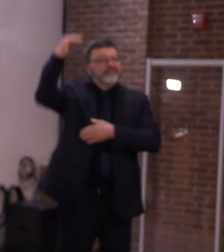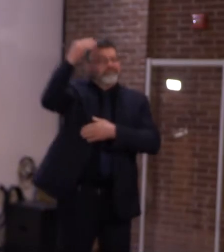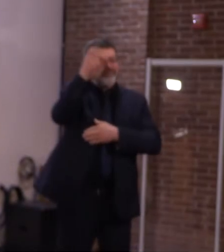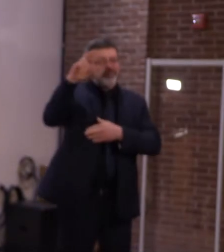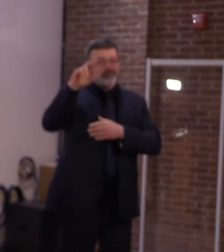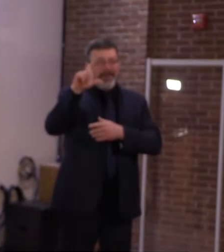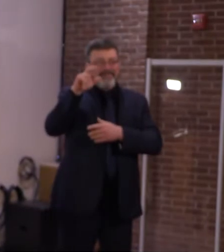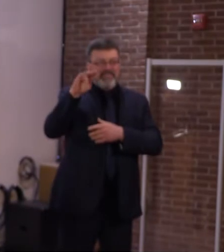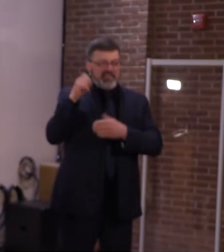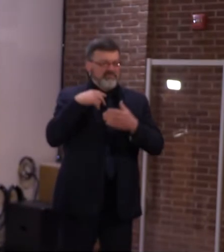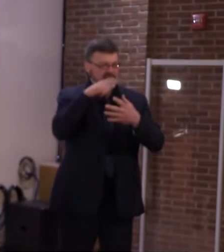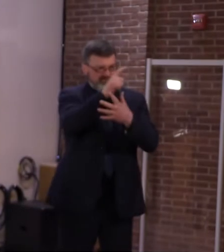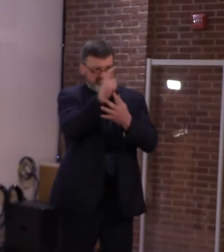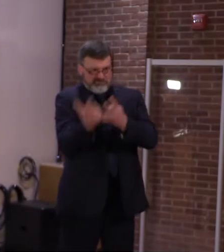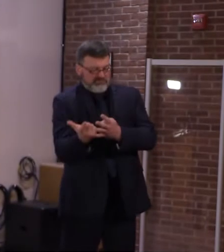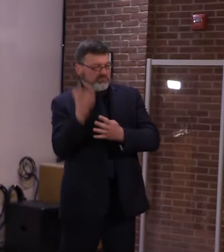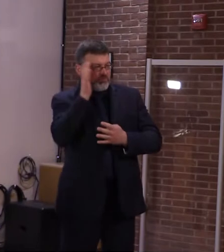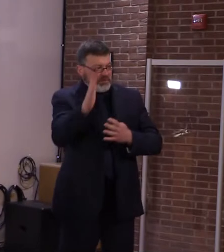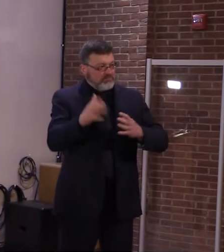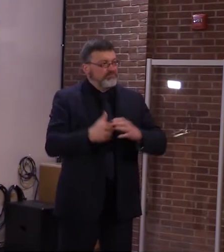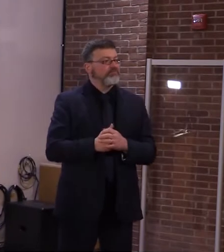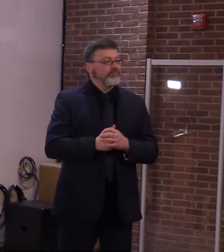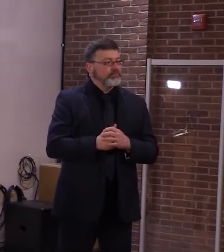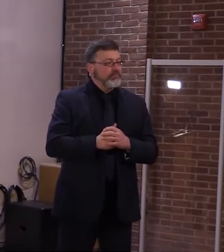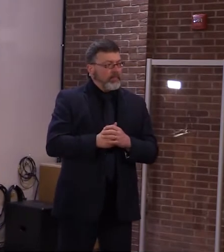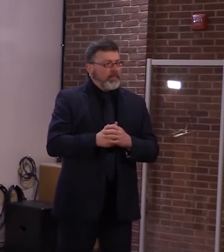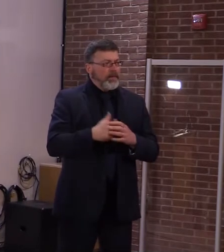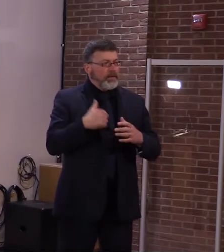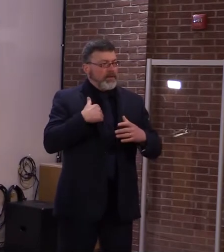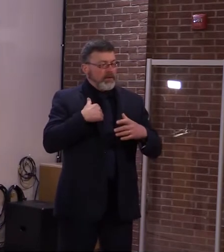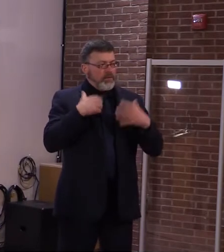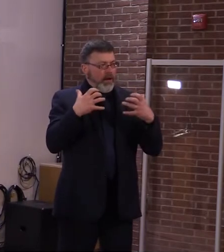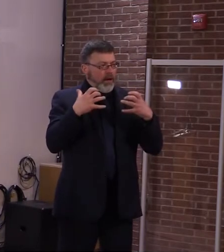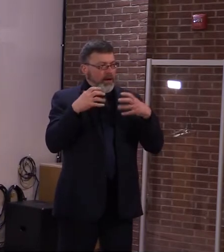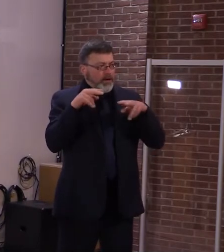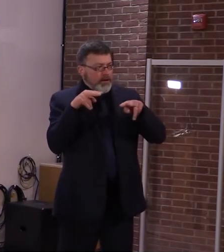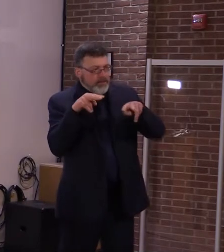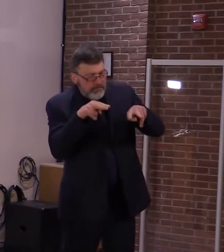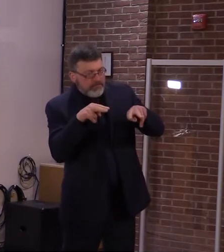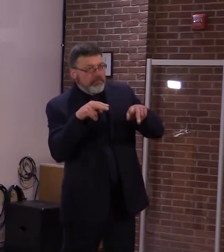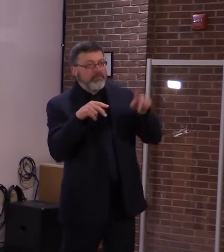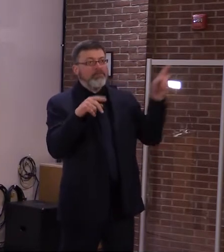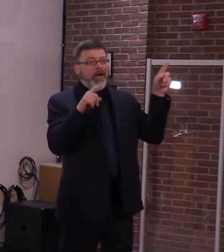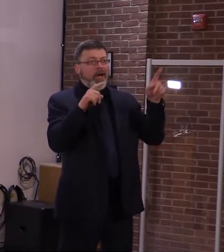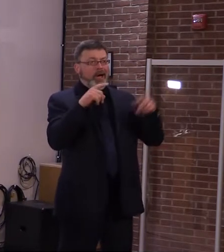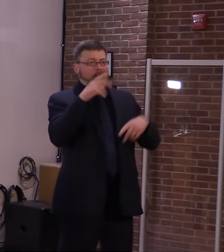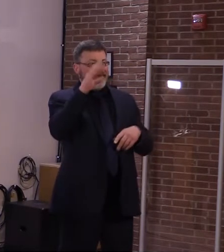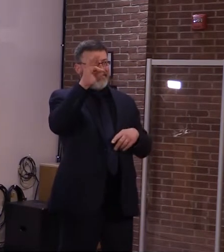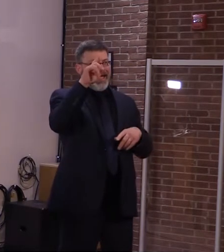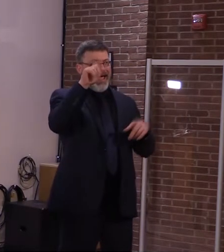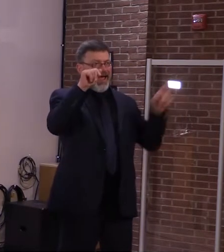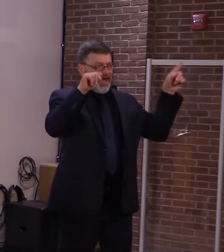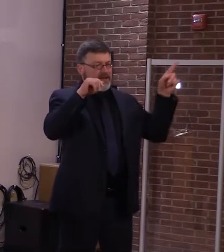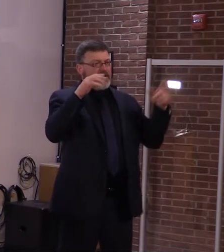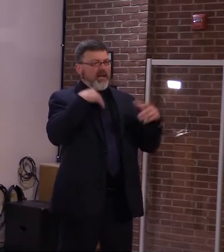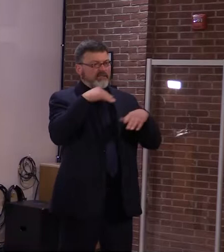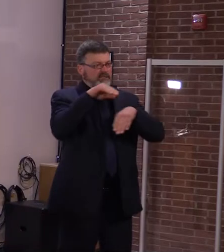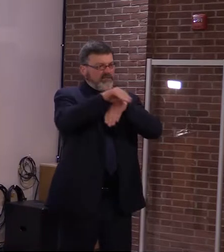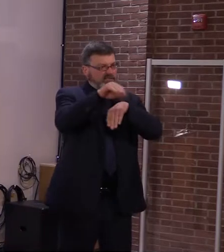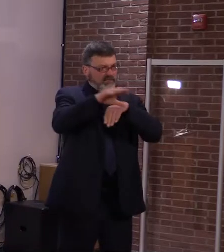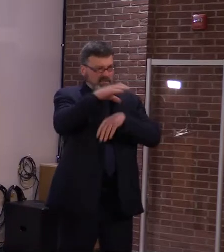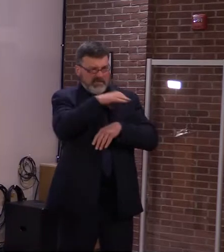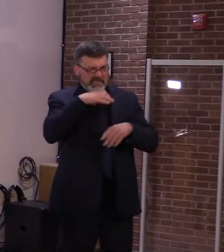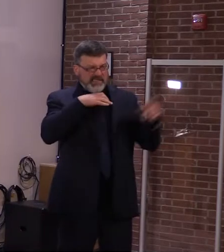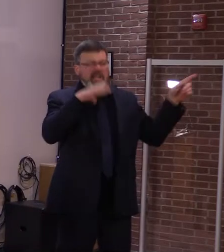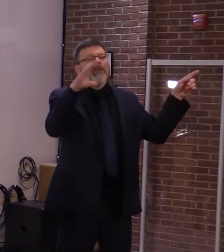very close attention to the advisory committee discussion about the Johnson & Johnson vaccine. It's my hope that after the